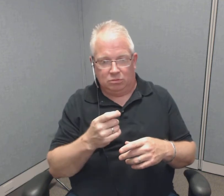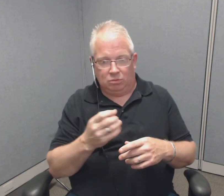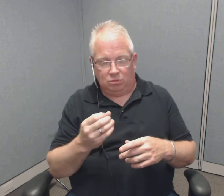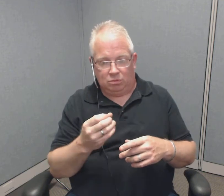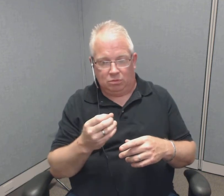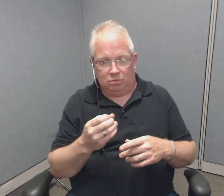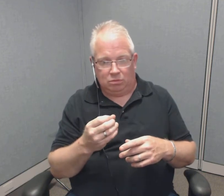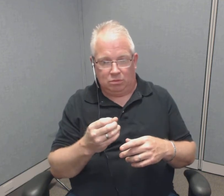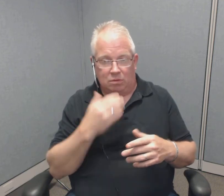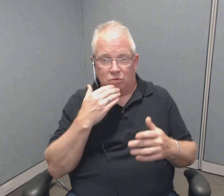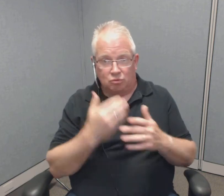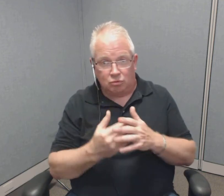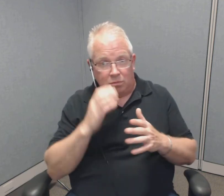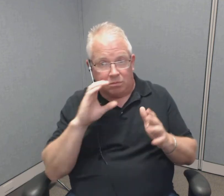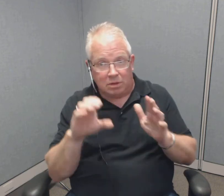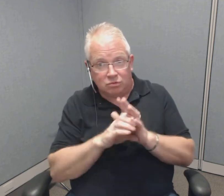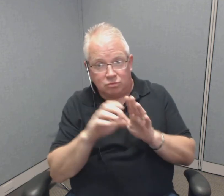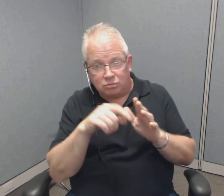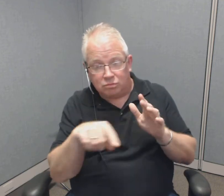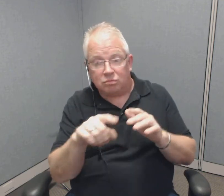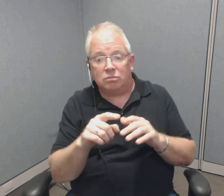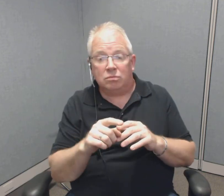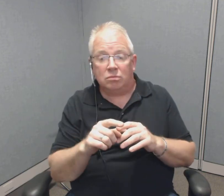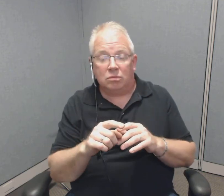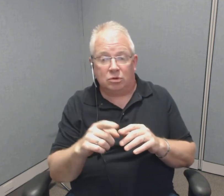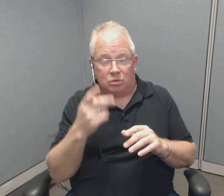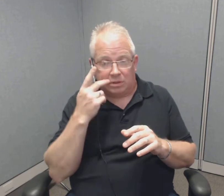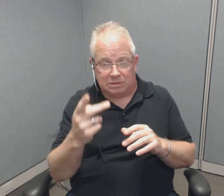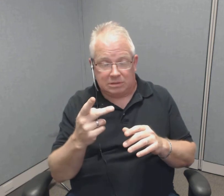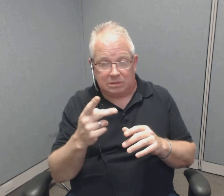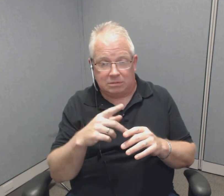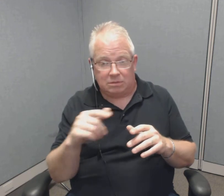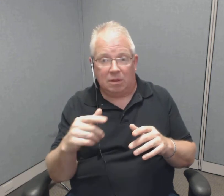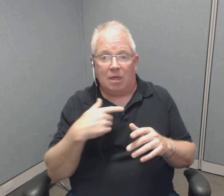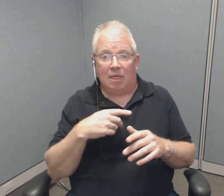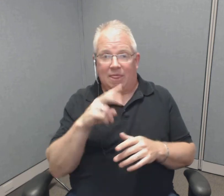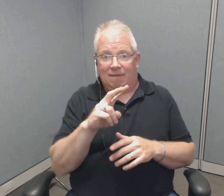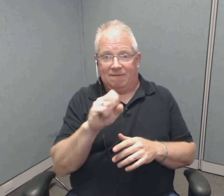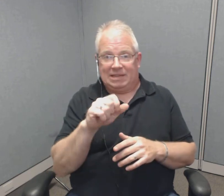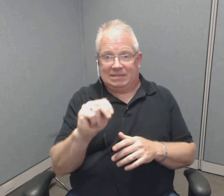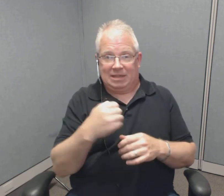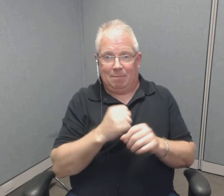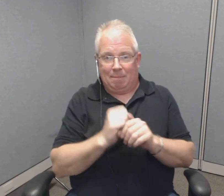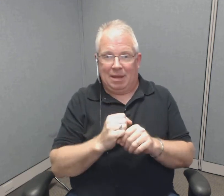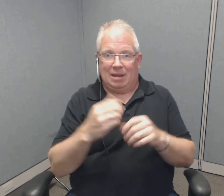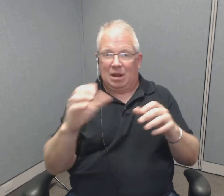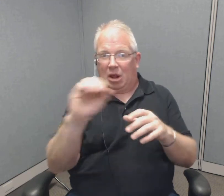okay, good window. Oh, there's a you see it is down there. The V-scan is made by GE, a parent company